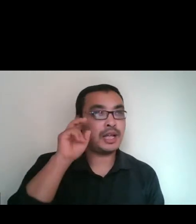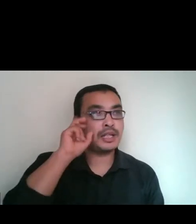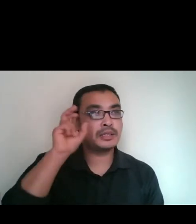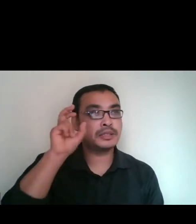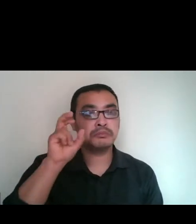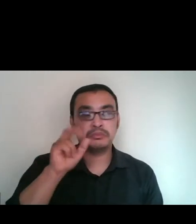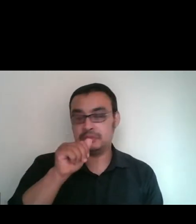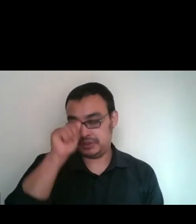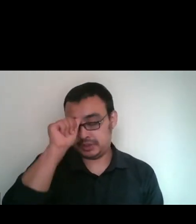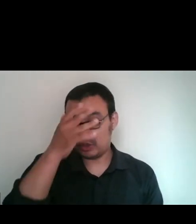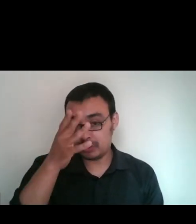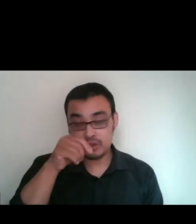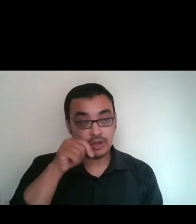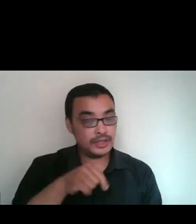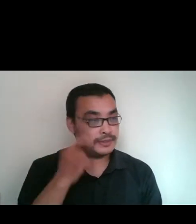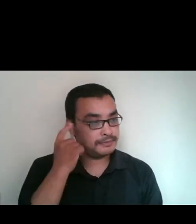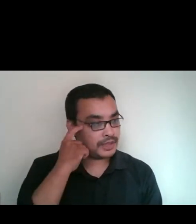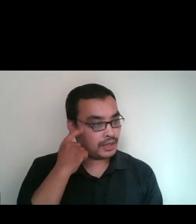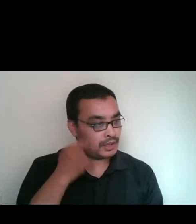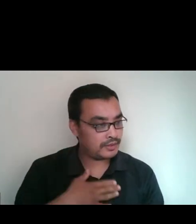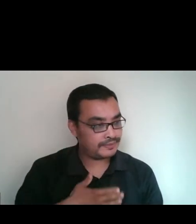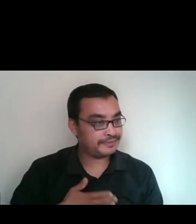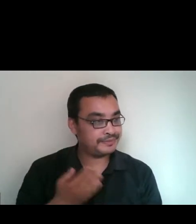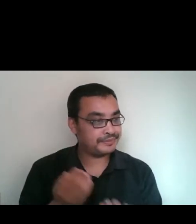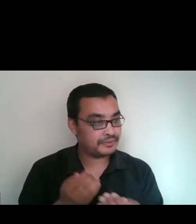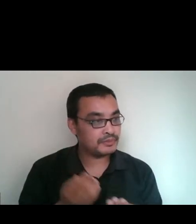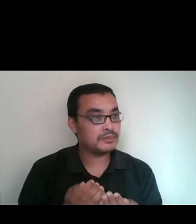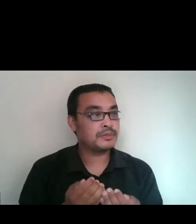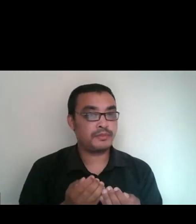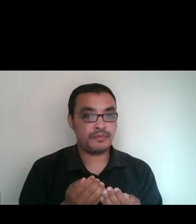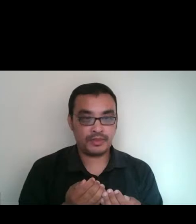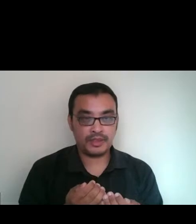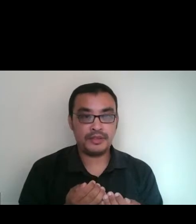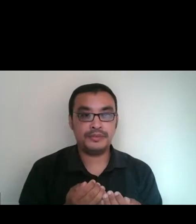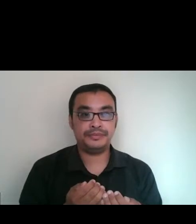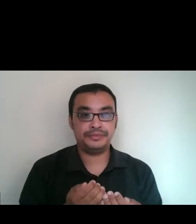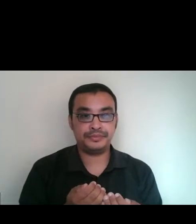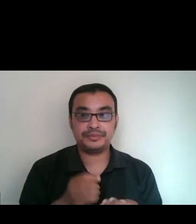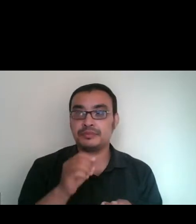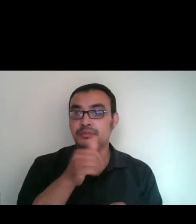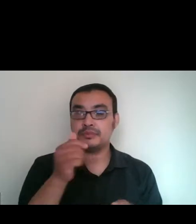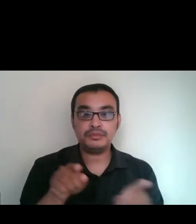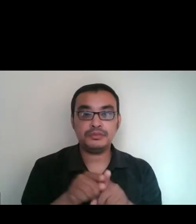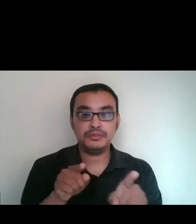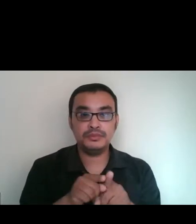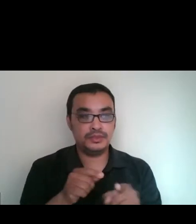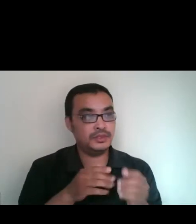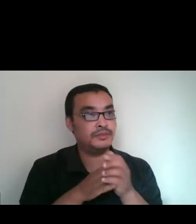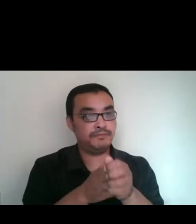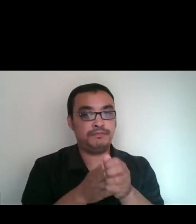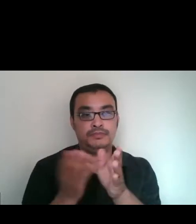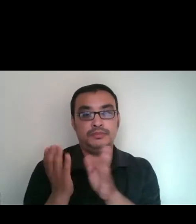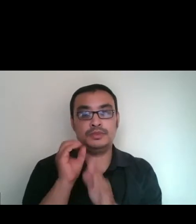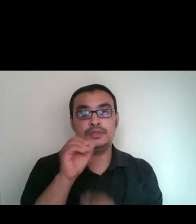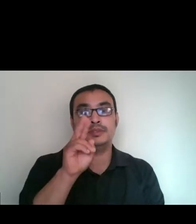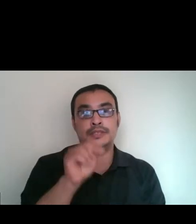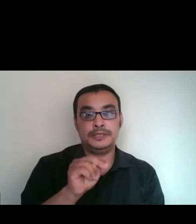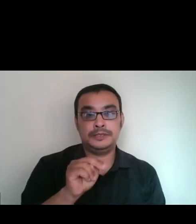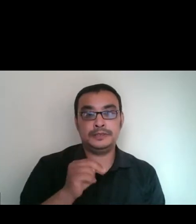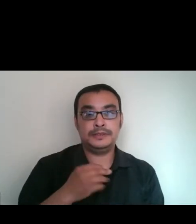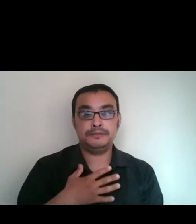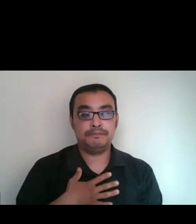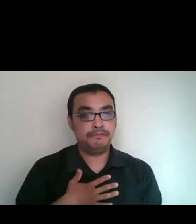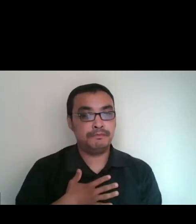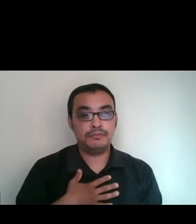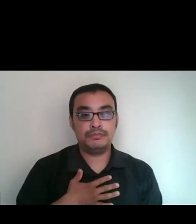And now today I felt that now we have to take the withdrawal and the other people needs to take the leadership. And me, Mike,